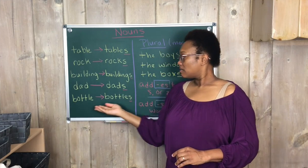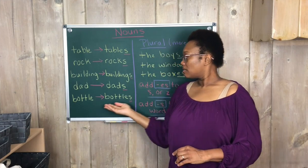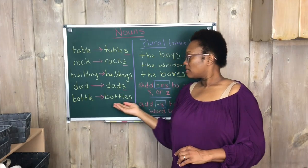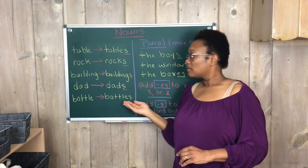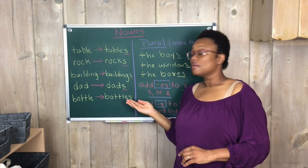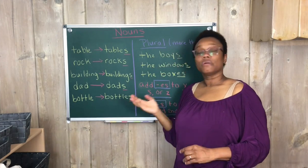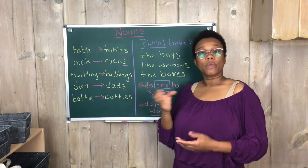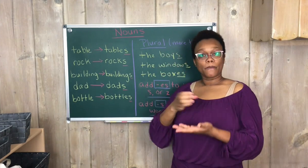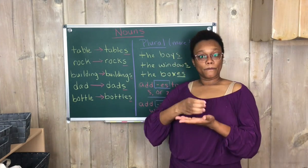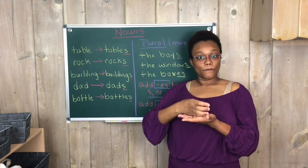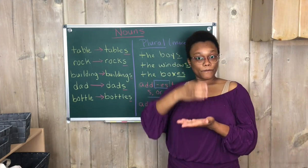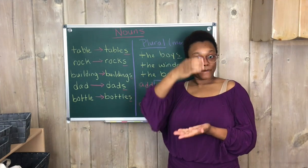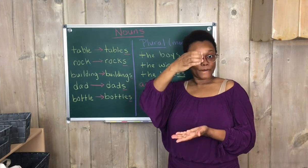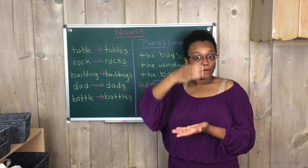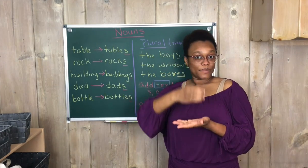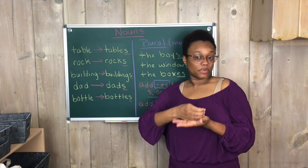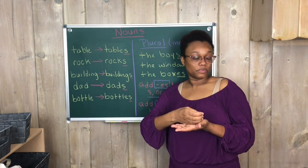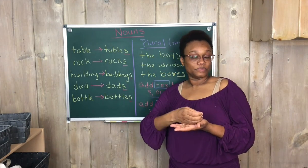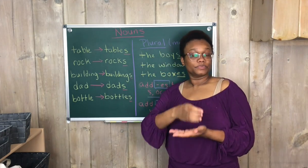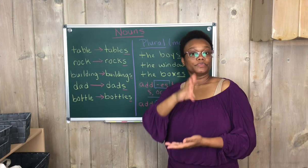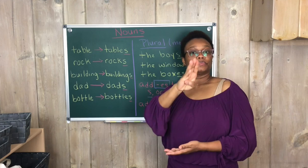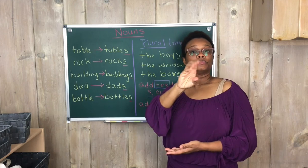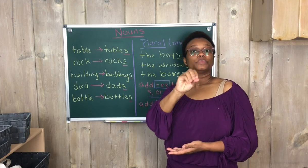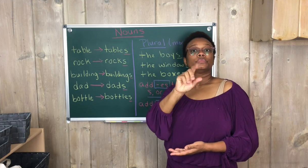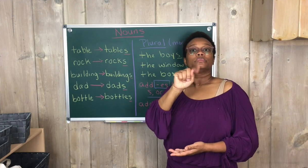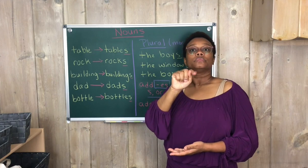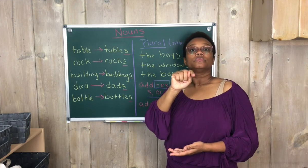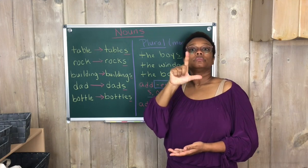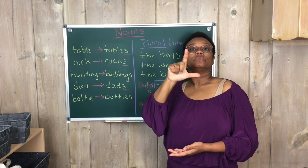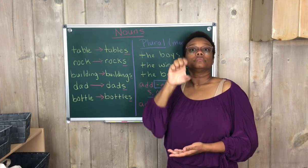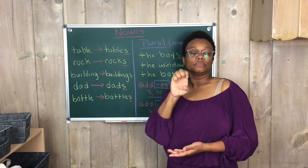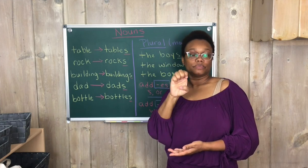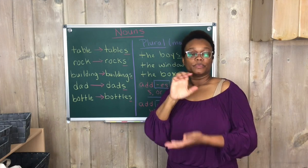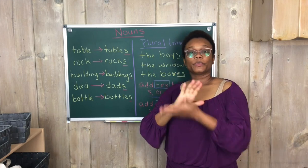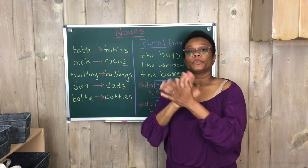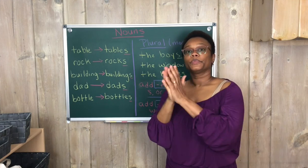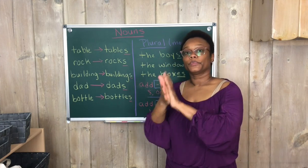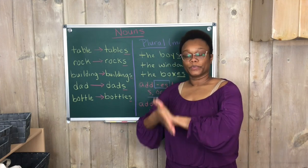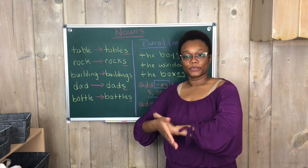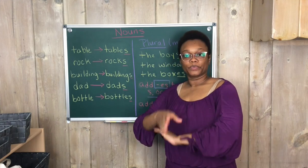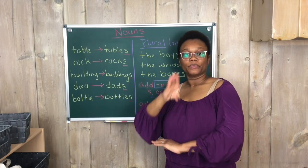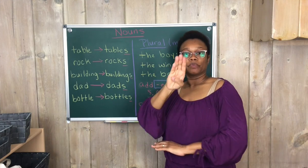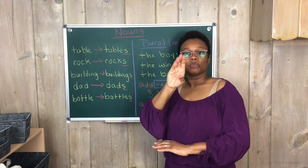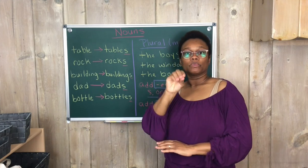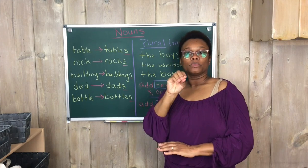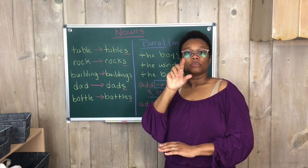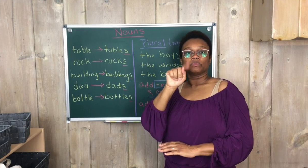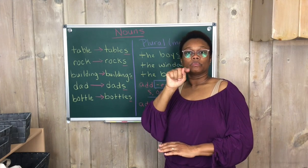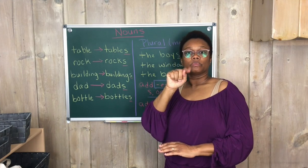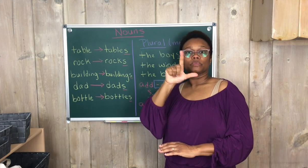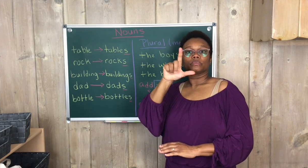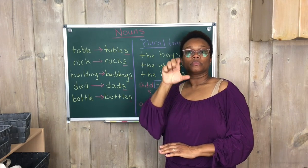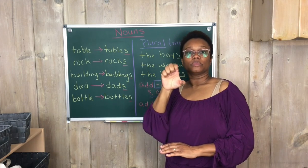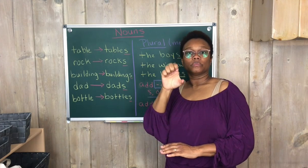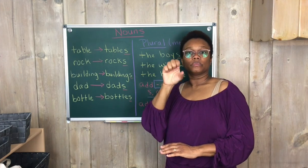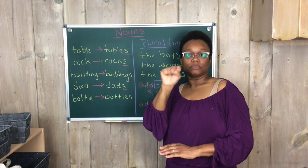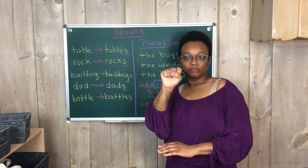D. And bottle, BOTTLE, becomes bottles with